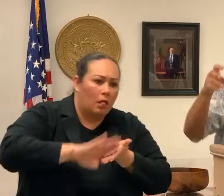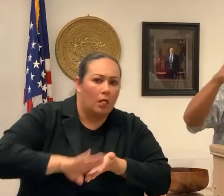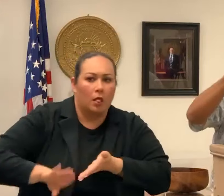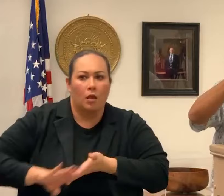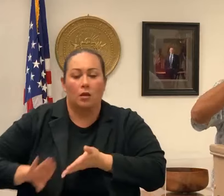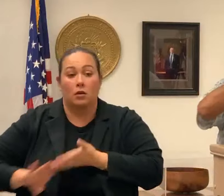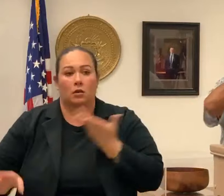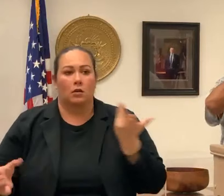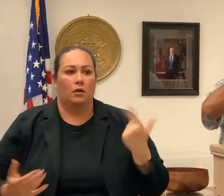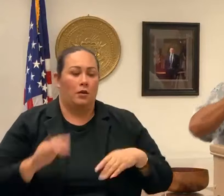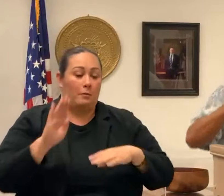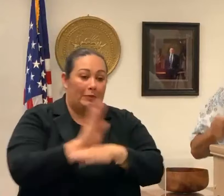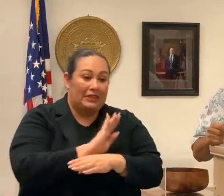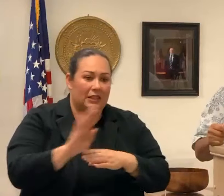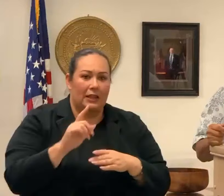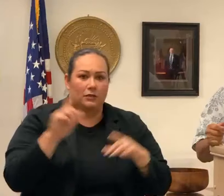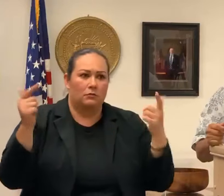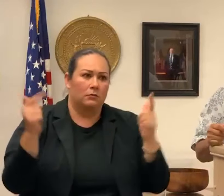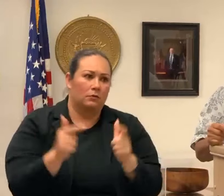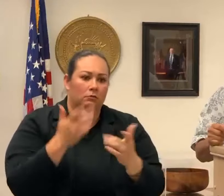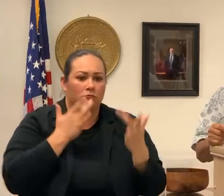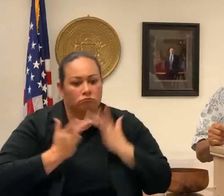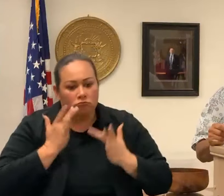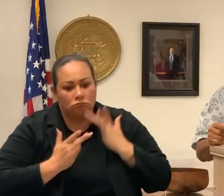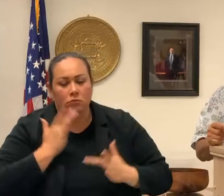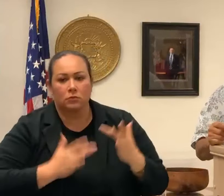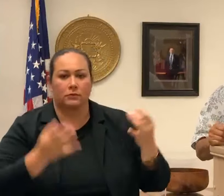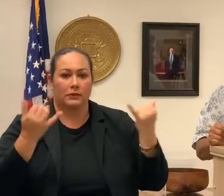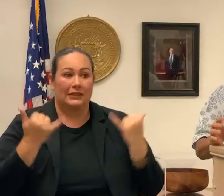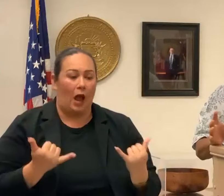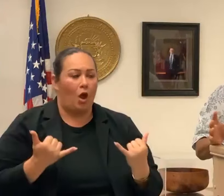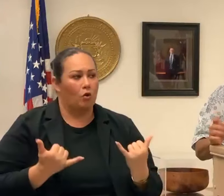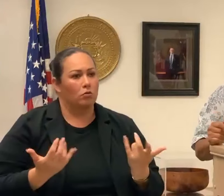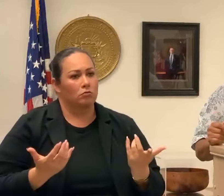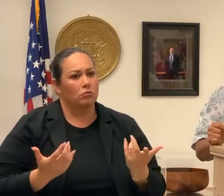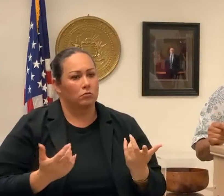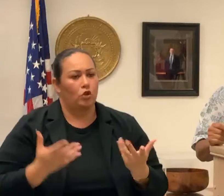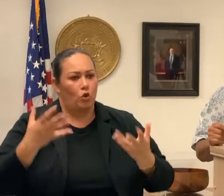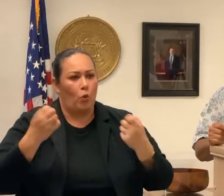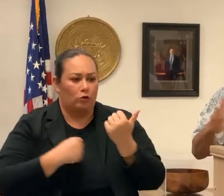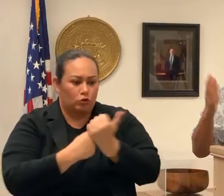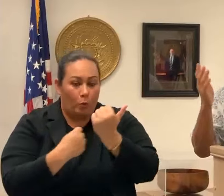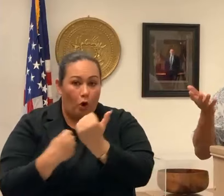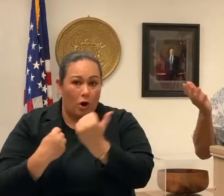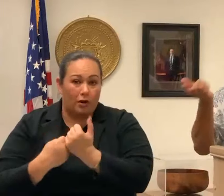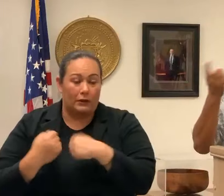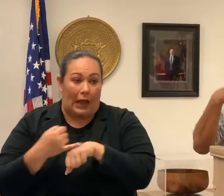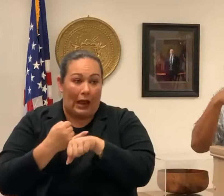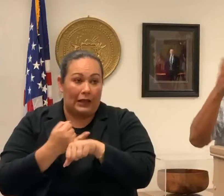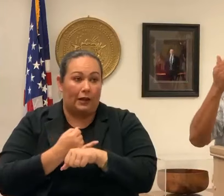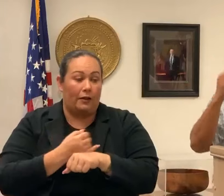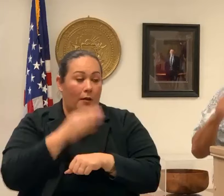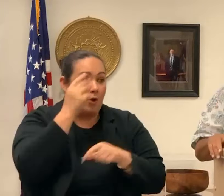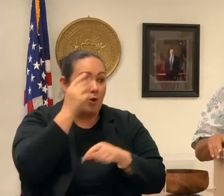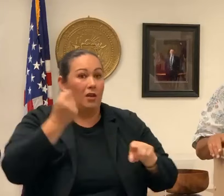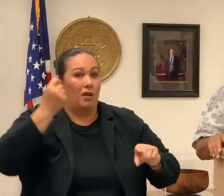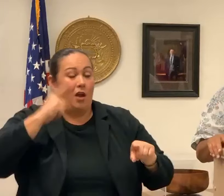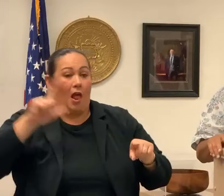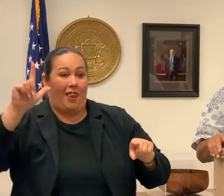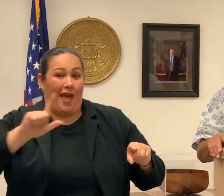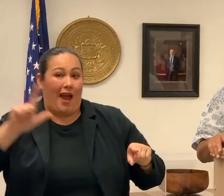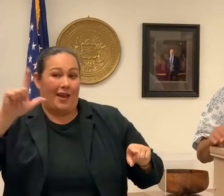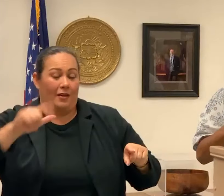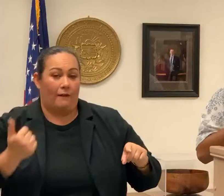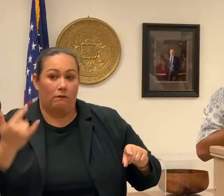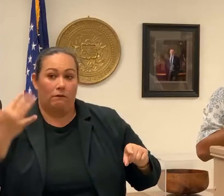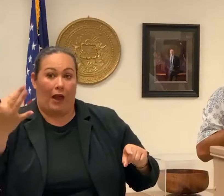support. So Debbie and I have had that discussion, but they're going to come up with that plan. And as soon as the money's transferred over, we'll get